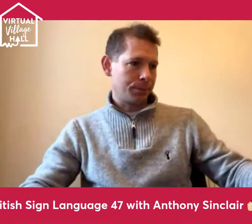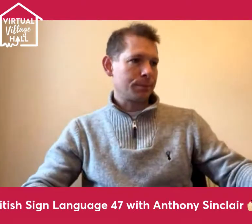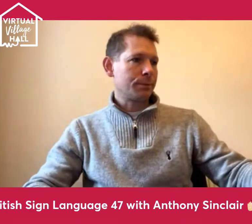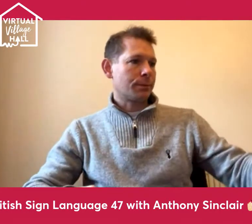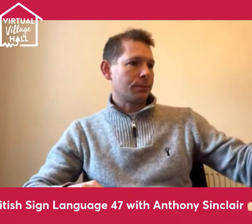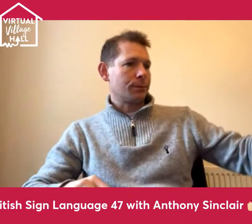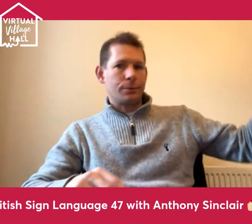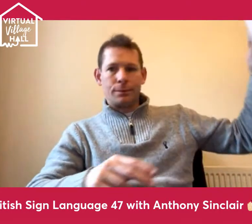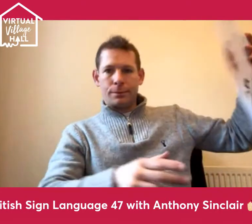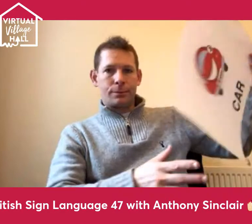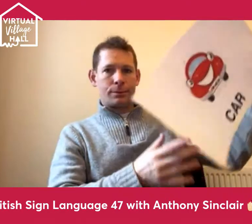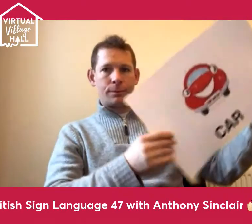Transport.